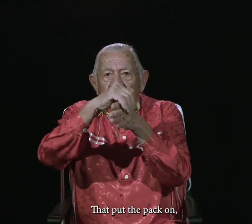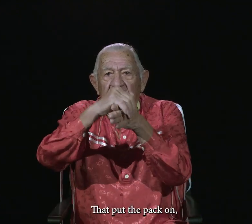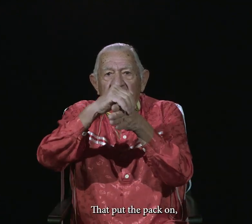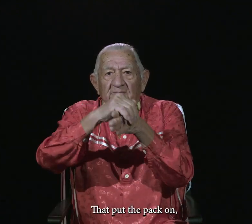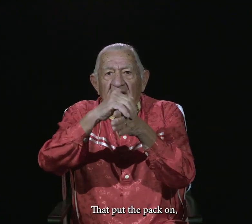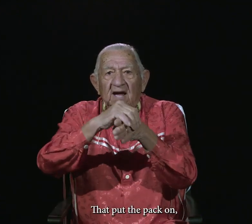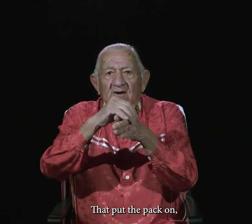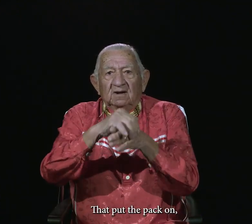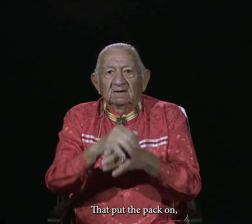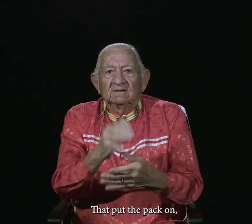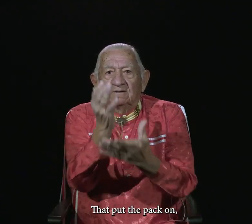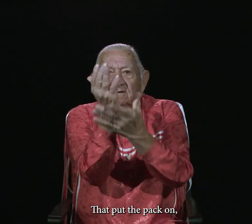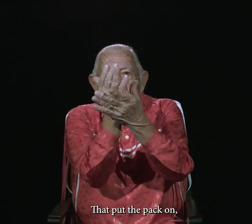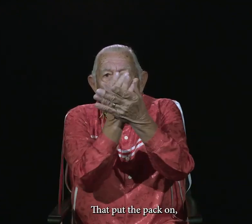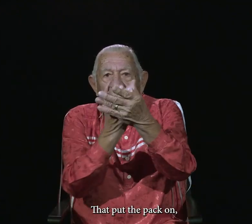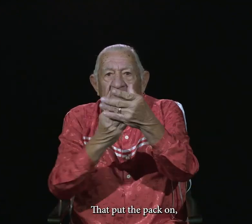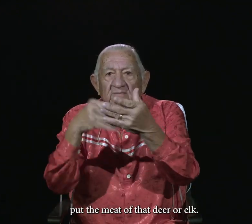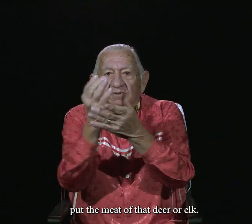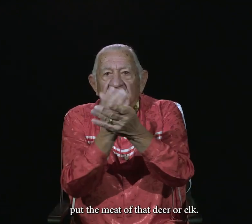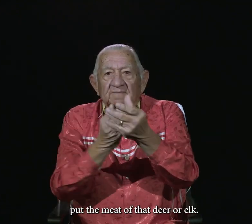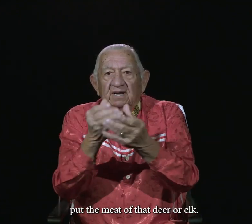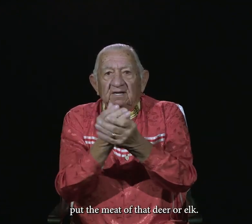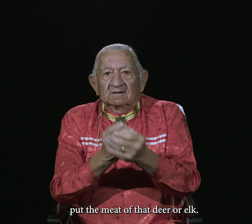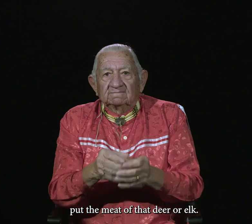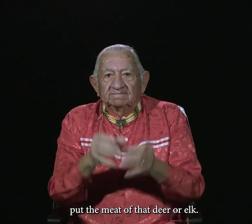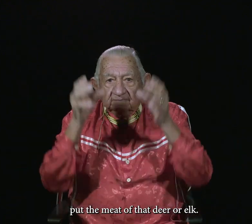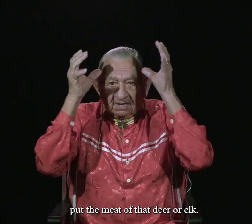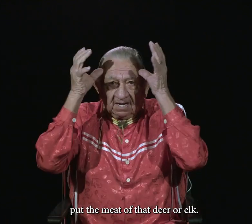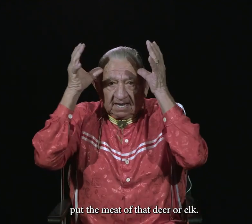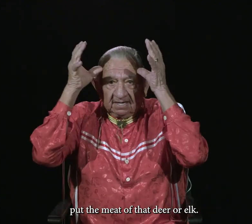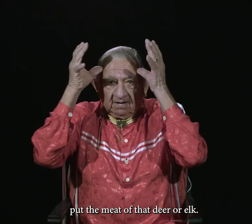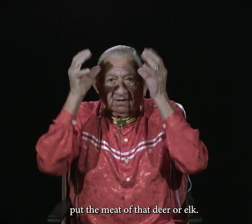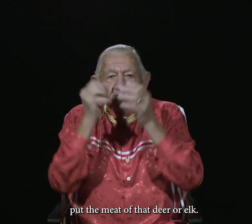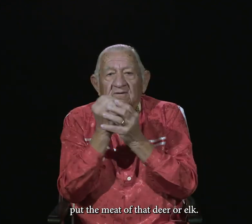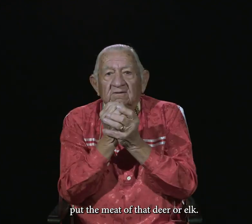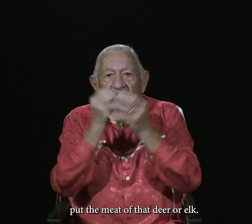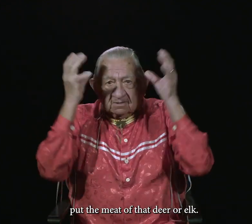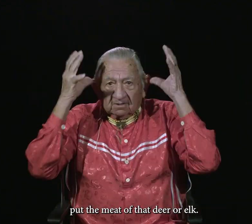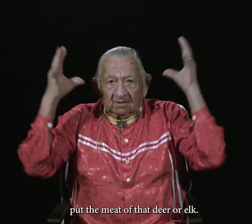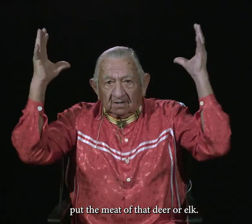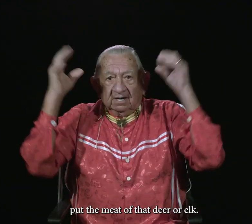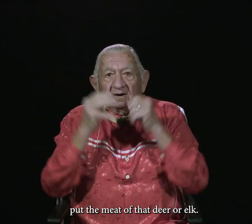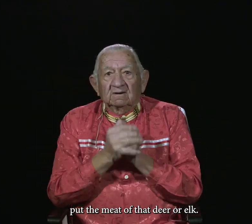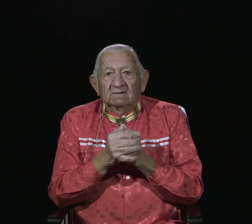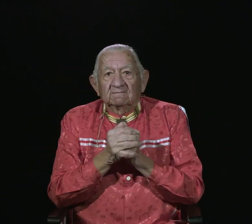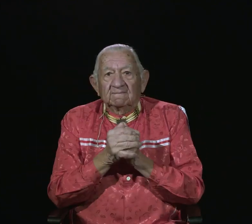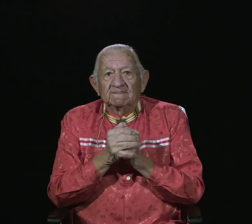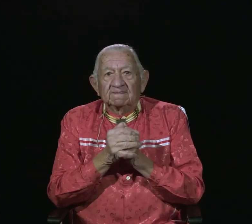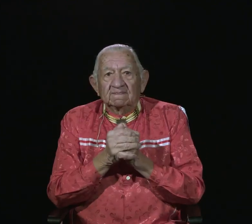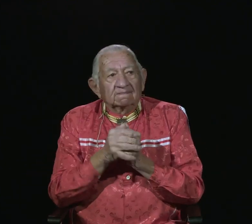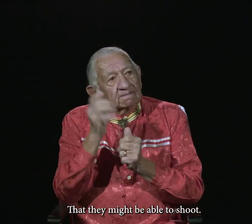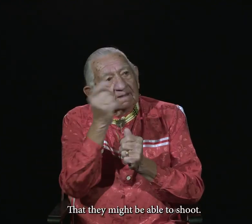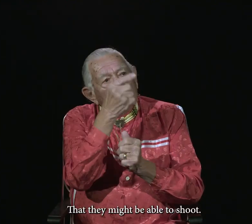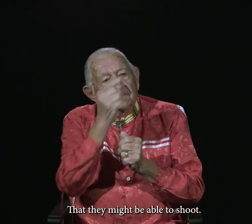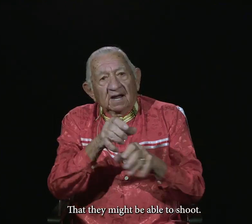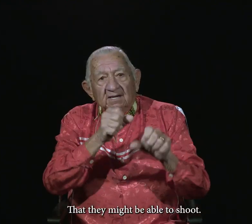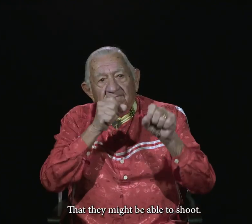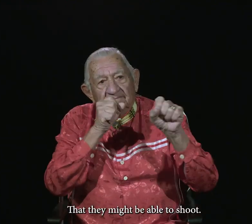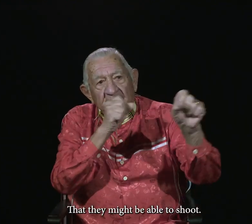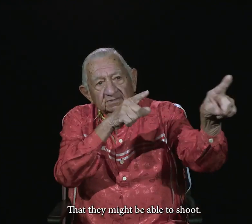put the pack on, put the meat of that deer or elk that they might be able to